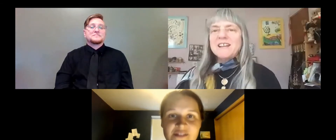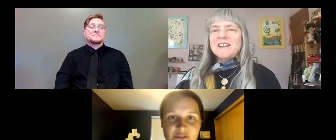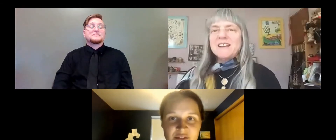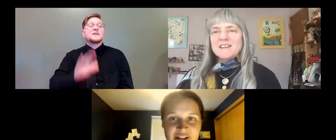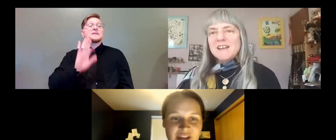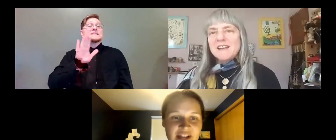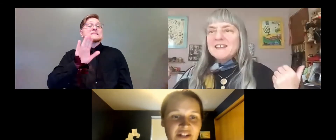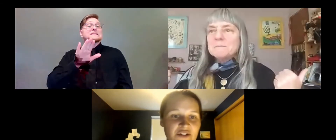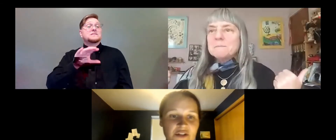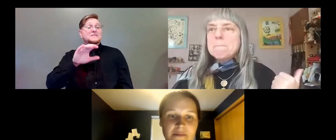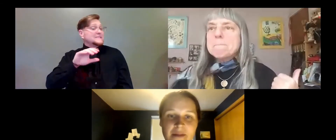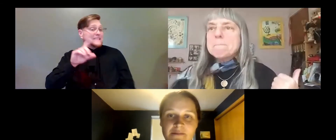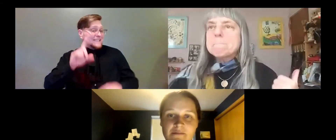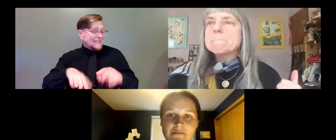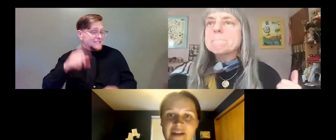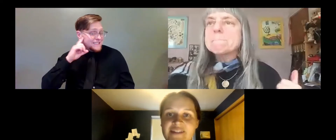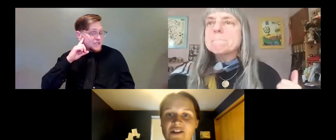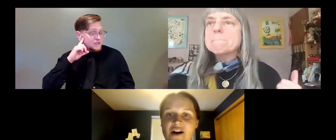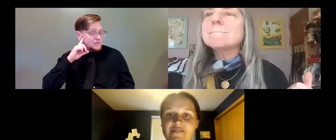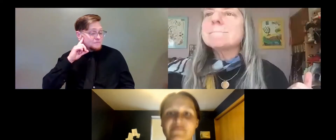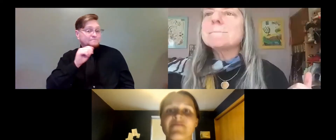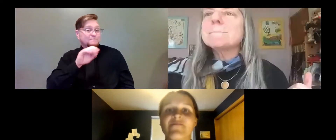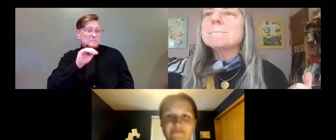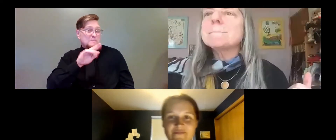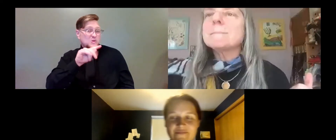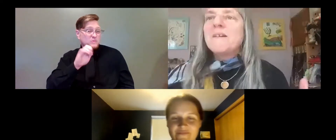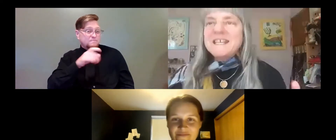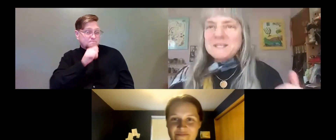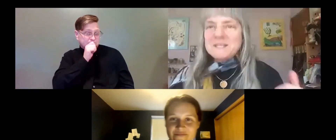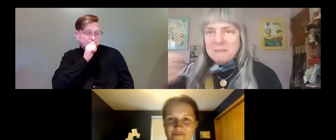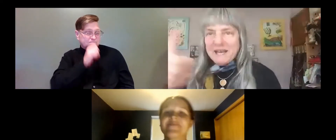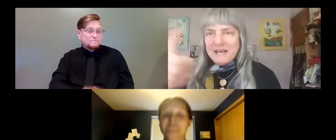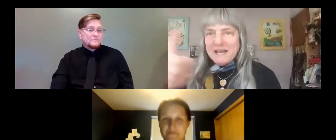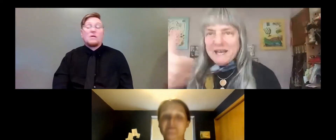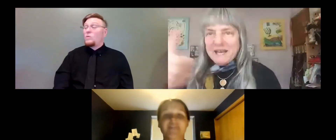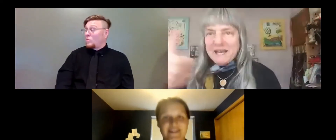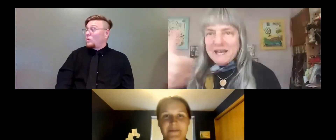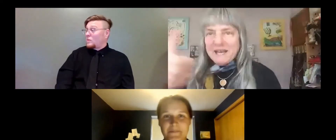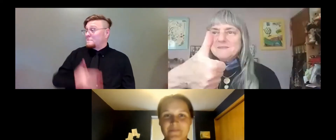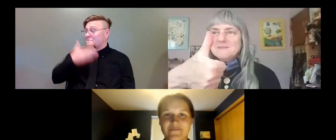Sorry, Susan, we can't hear you. Your mic is still off. Okay, is this better?